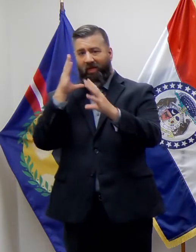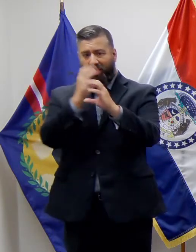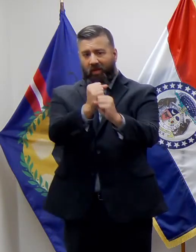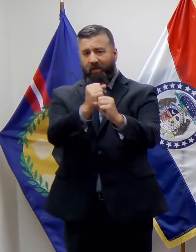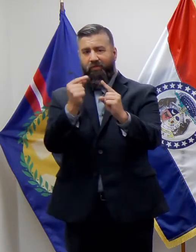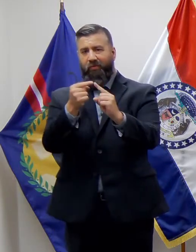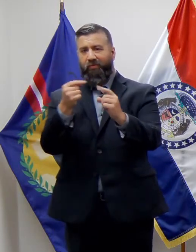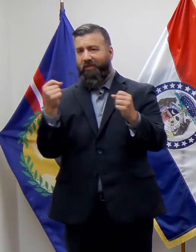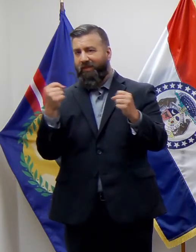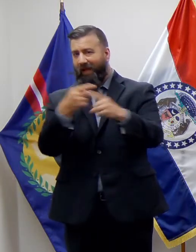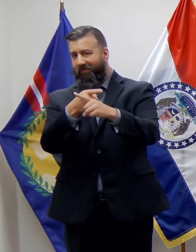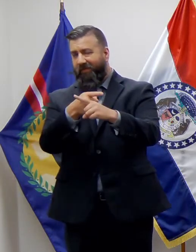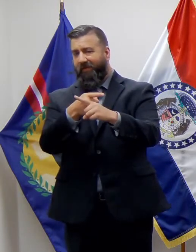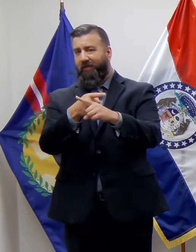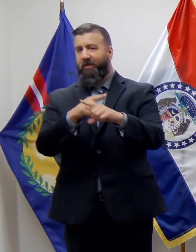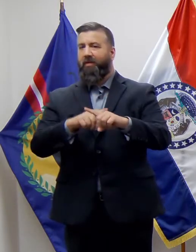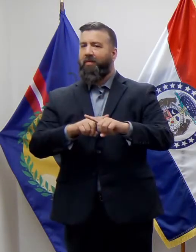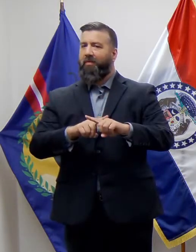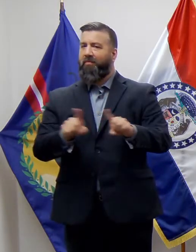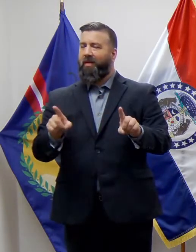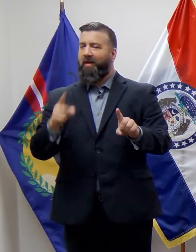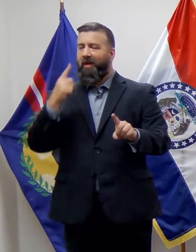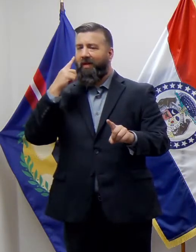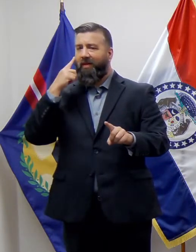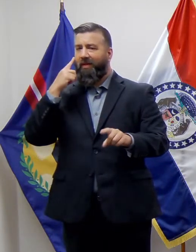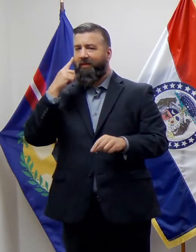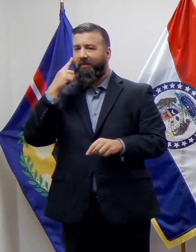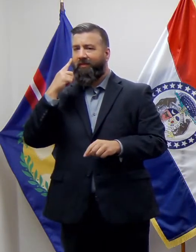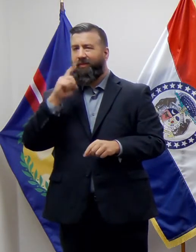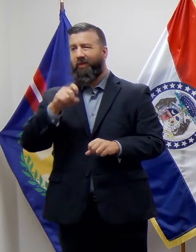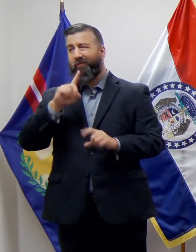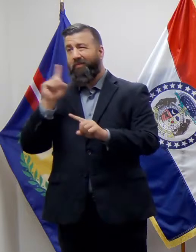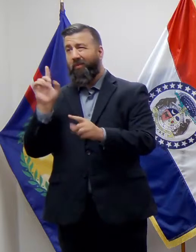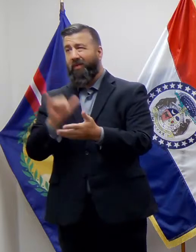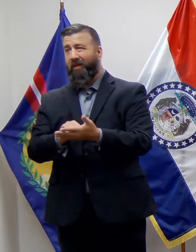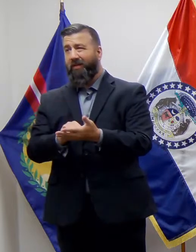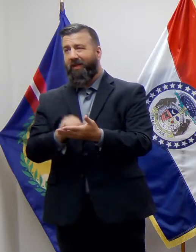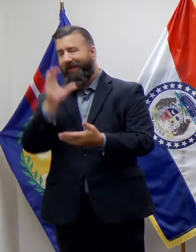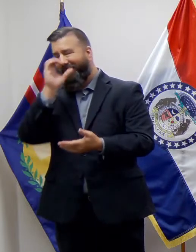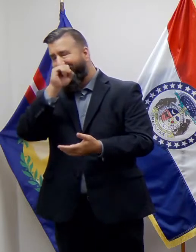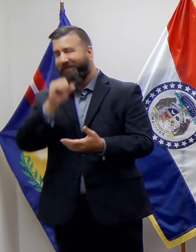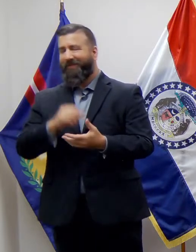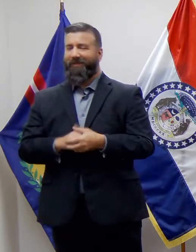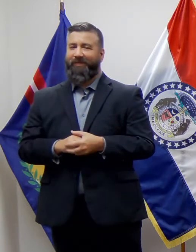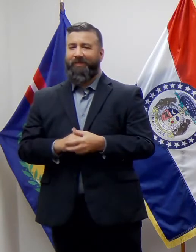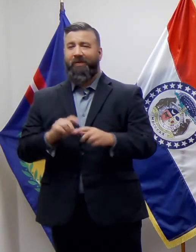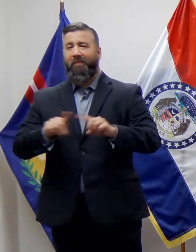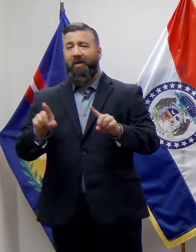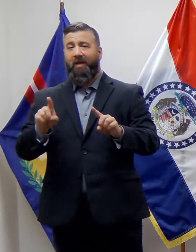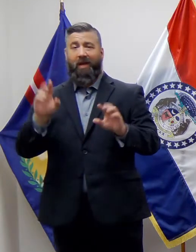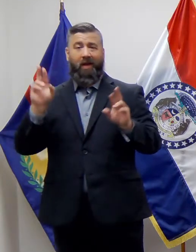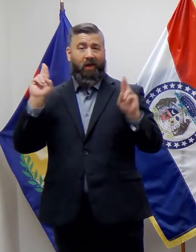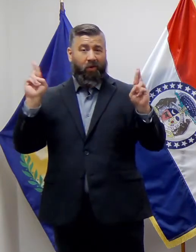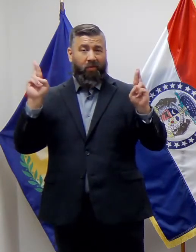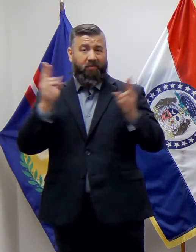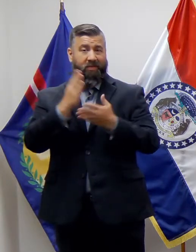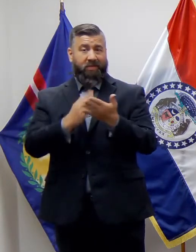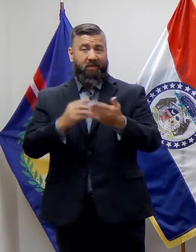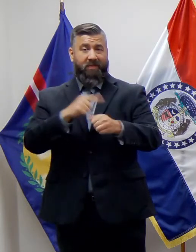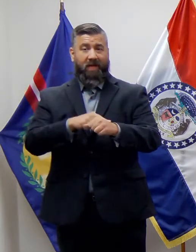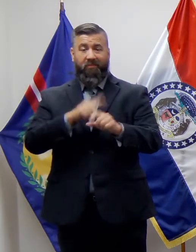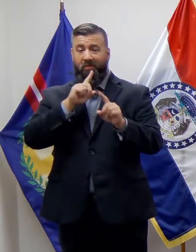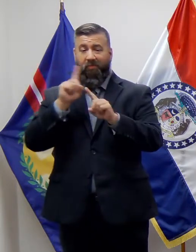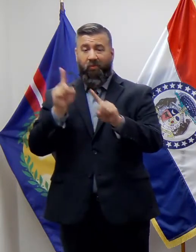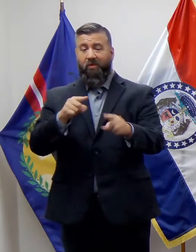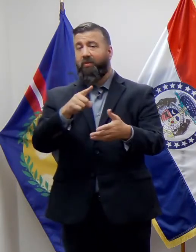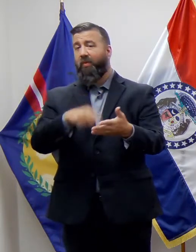conflict. But I think, and you'll have to report that, I guess, but I hope some time is spent reporting on what the right